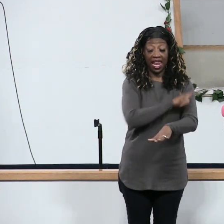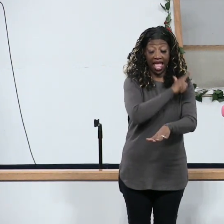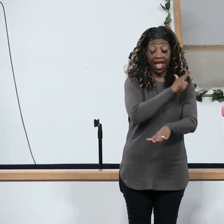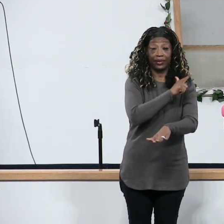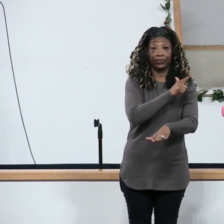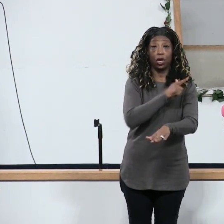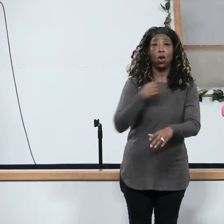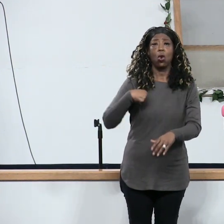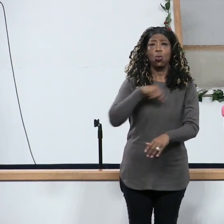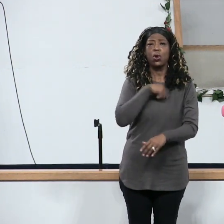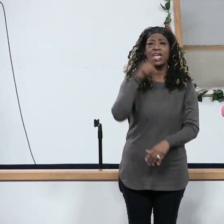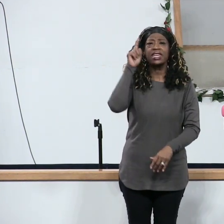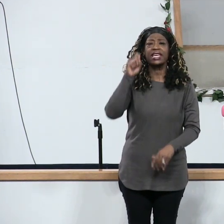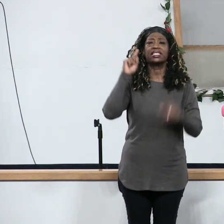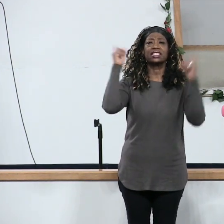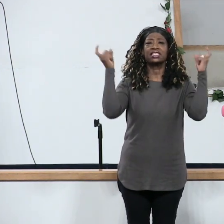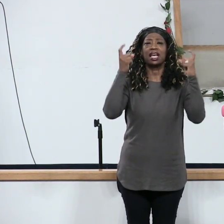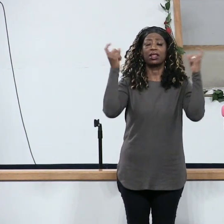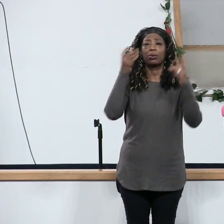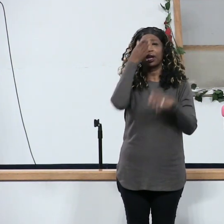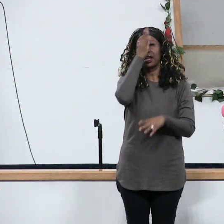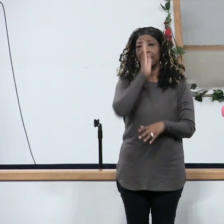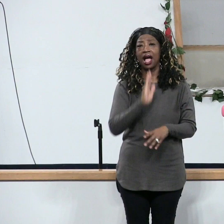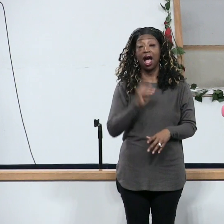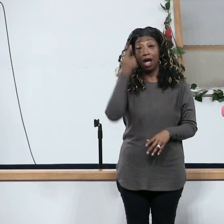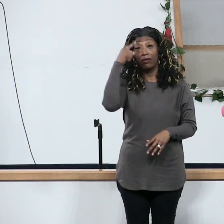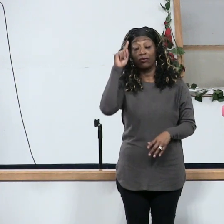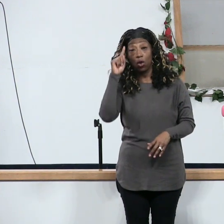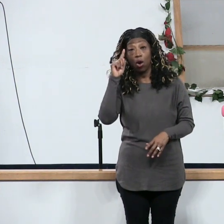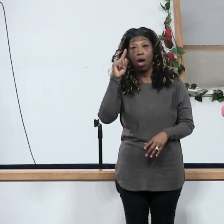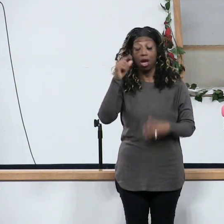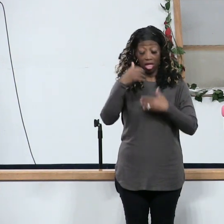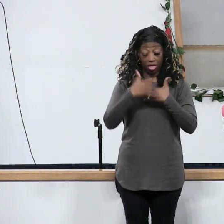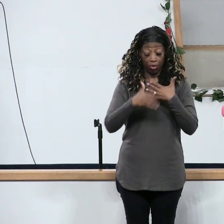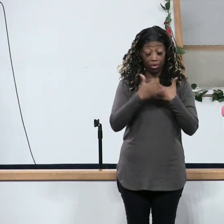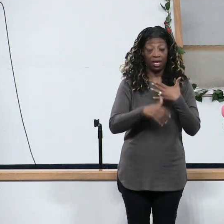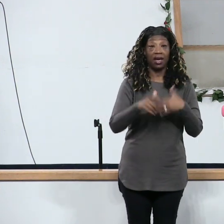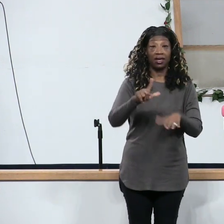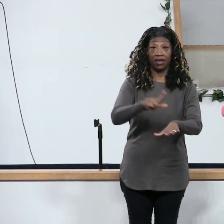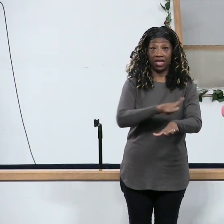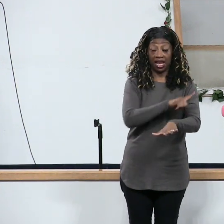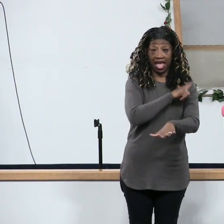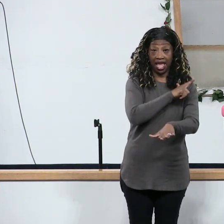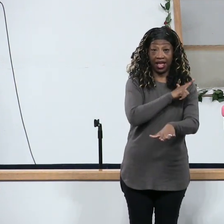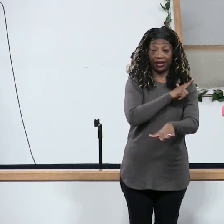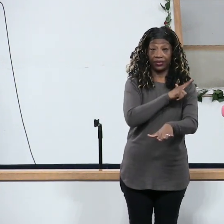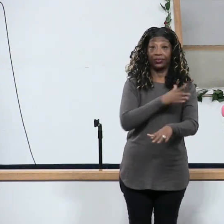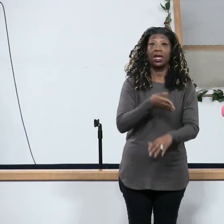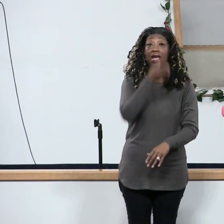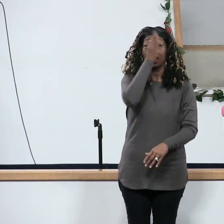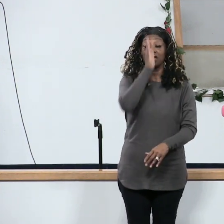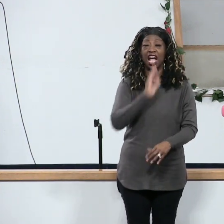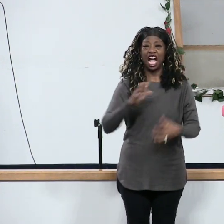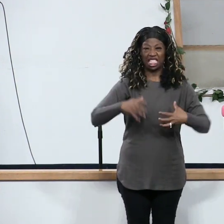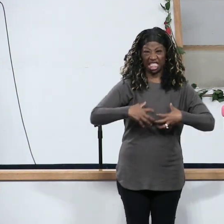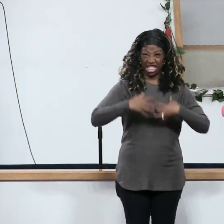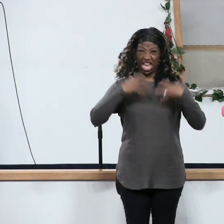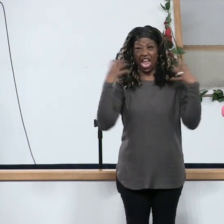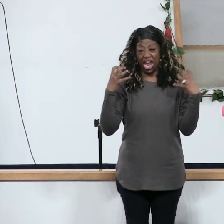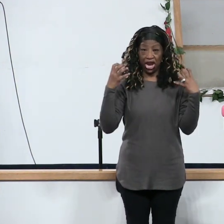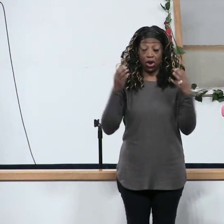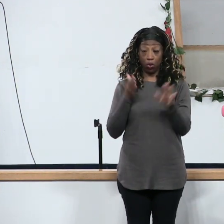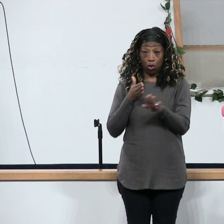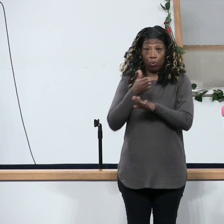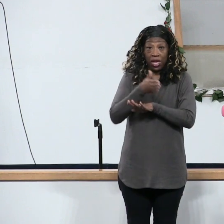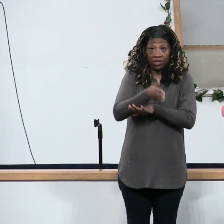the blood of the lamb. We need to celebrate the fact that God's wrath will pass over us because